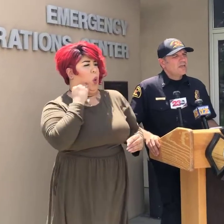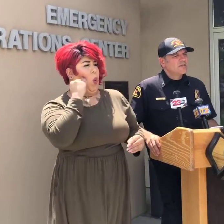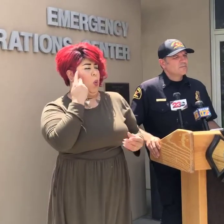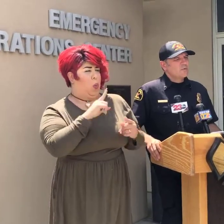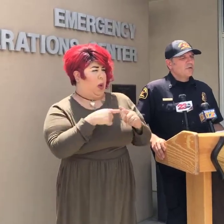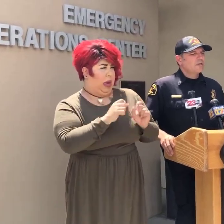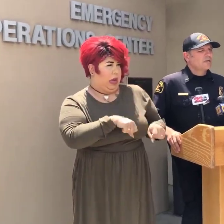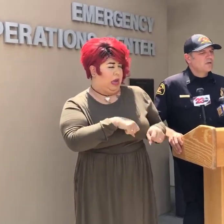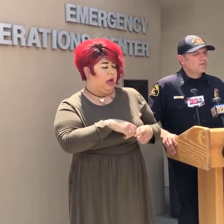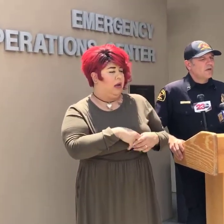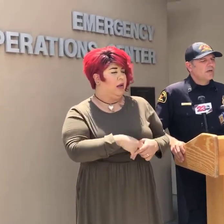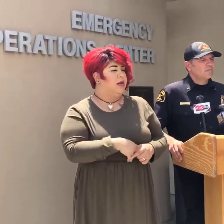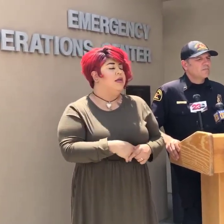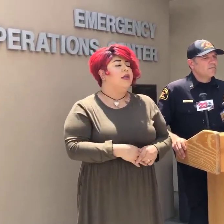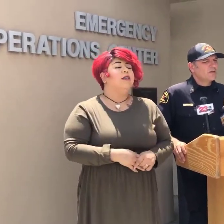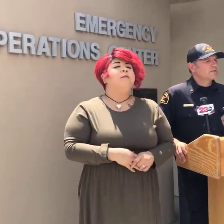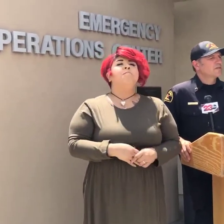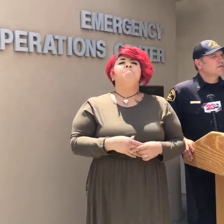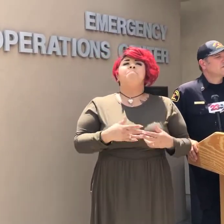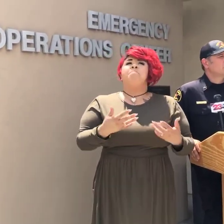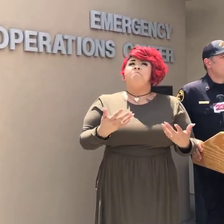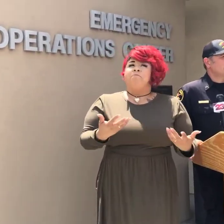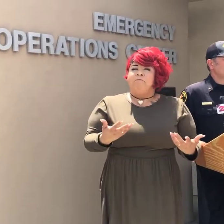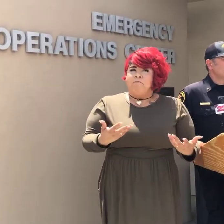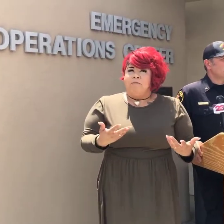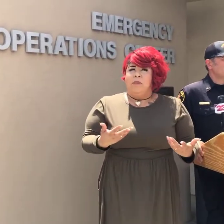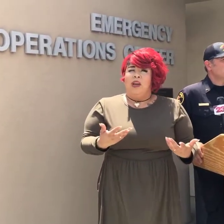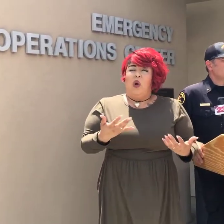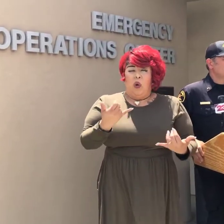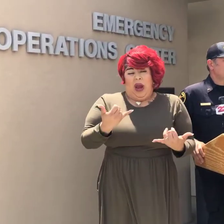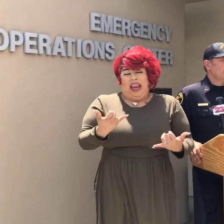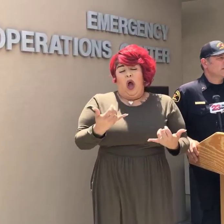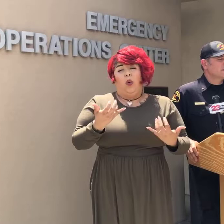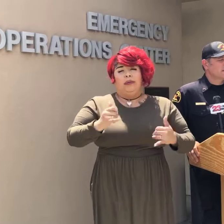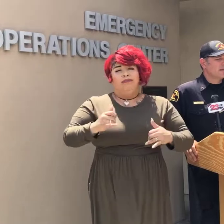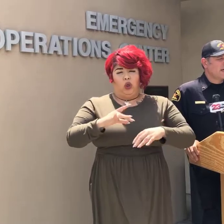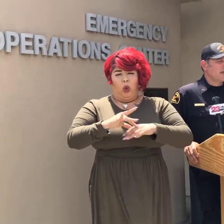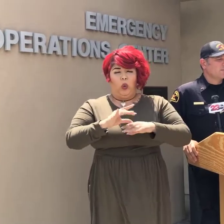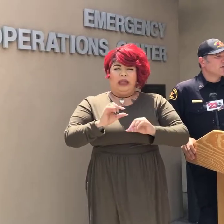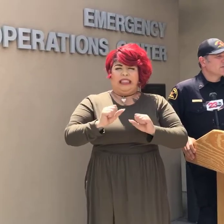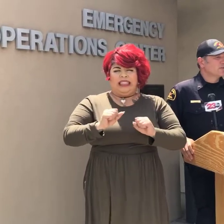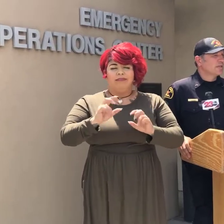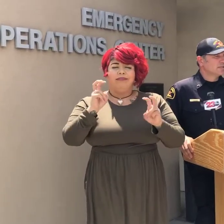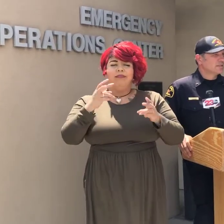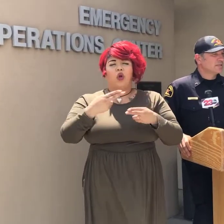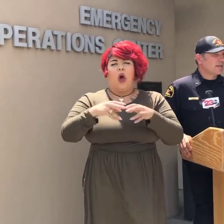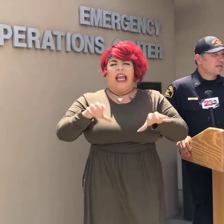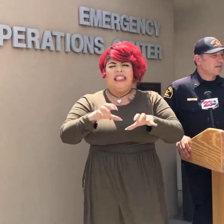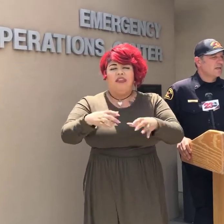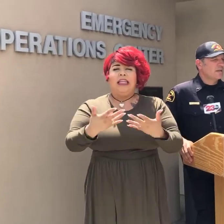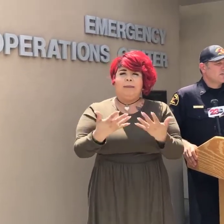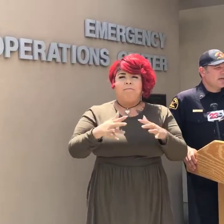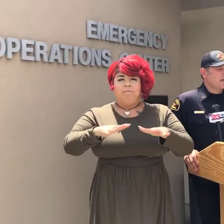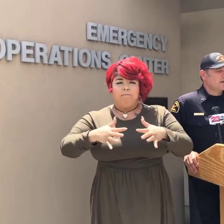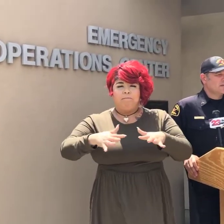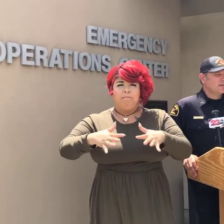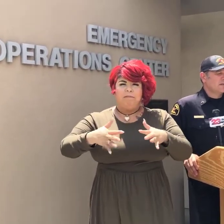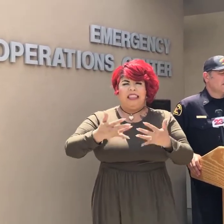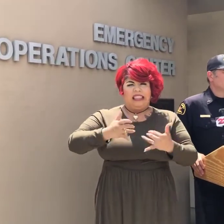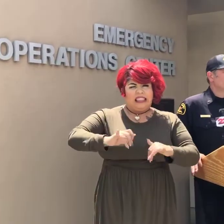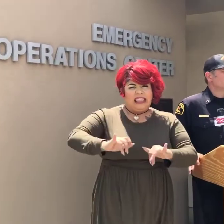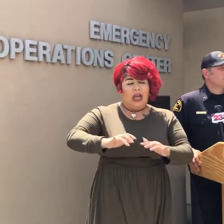I think at this point, you know, there's still activity, and as the USGS has stated,